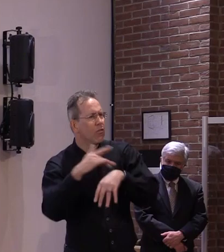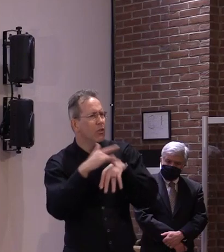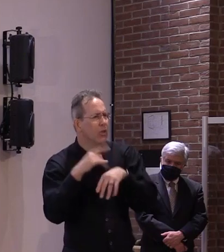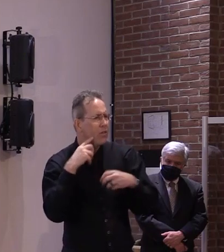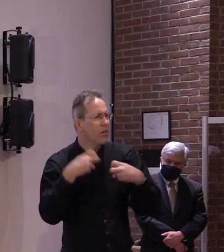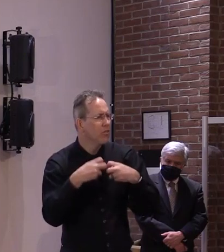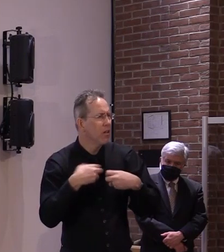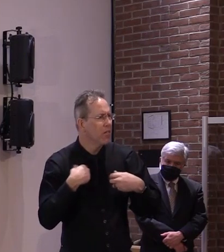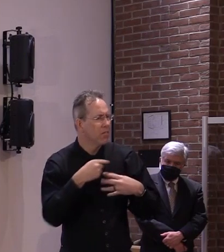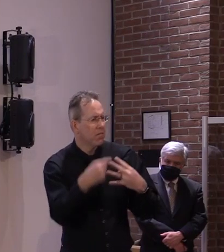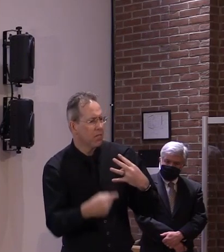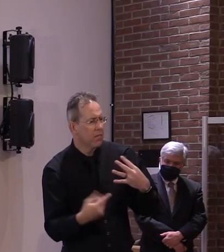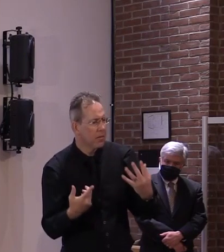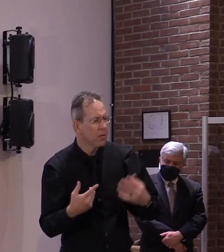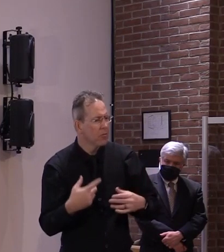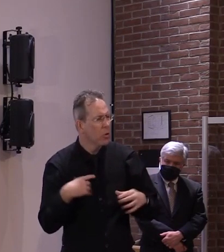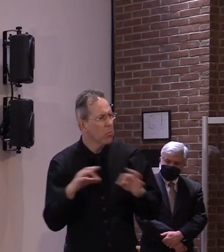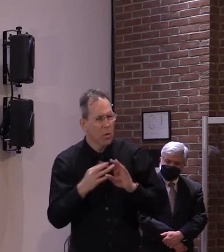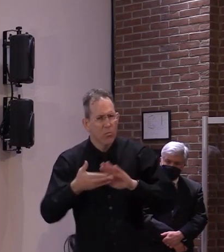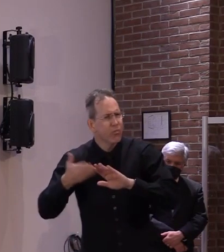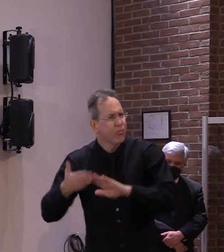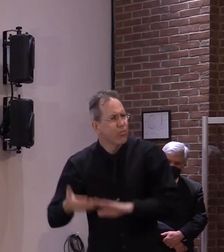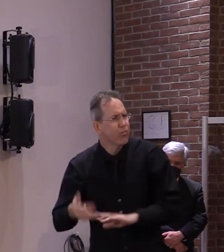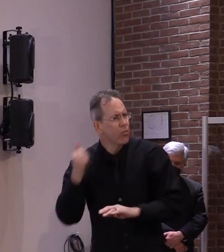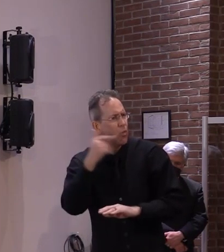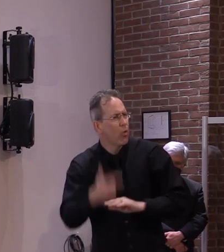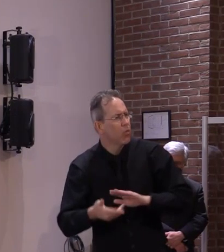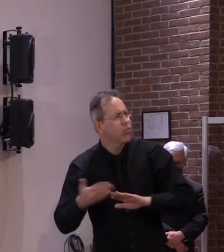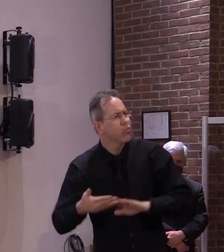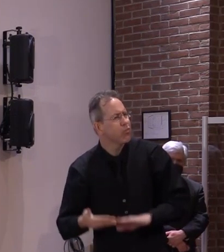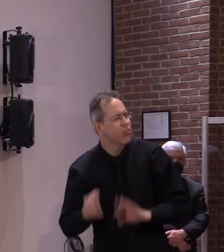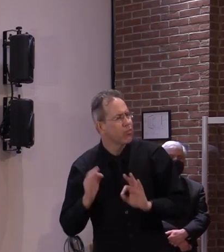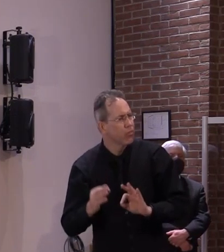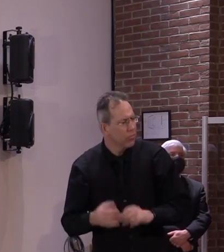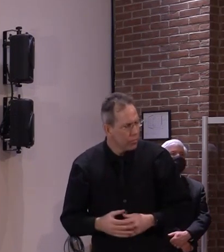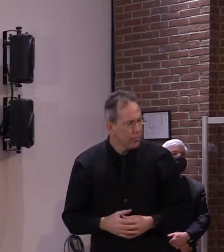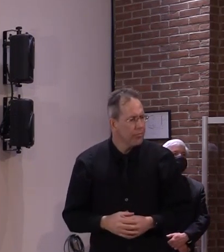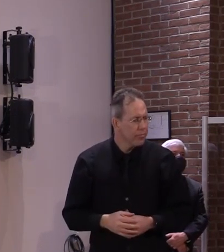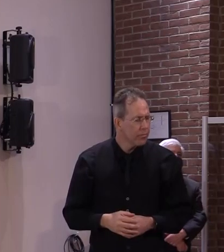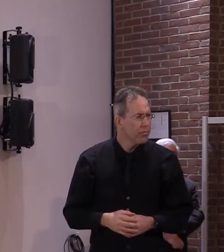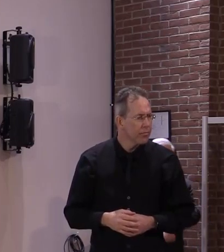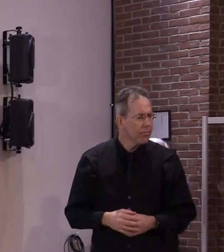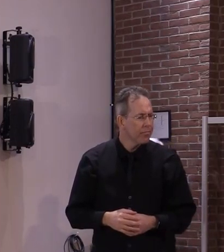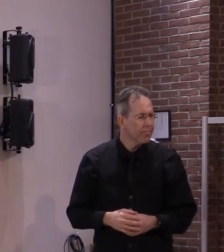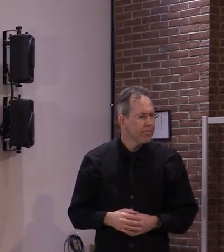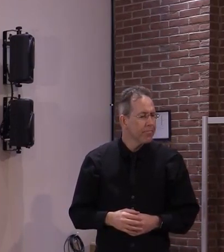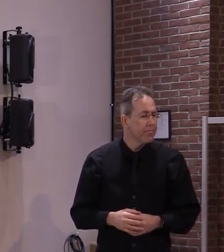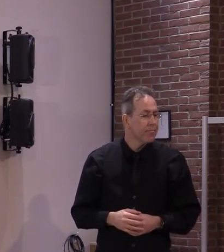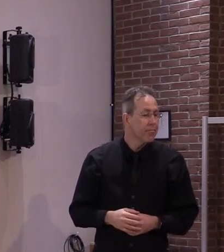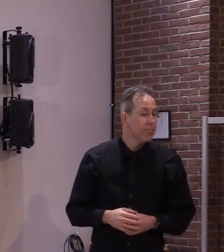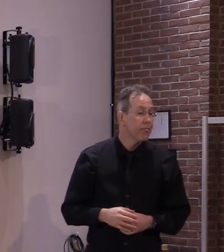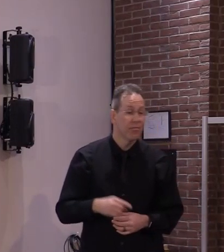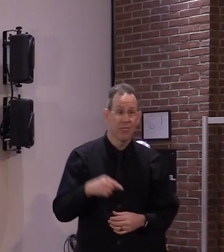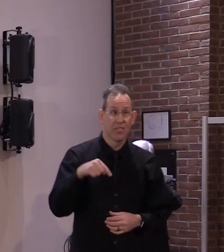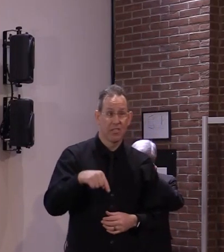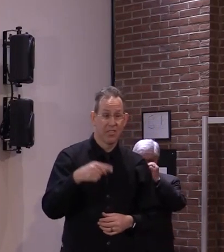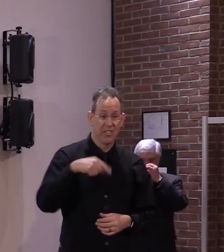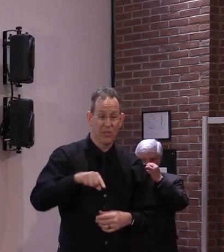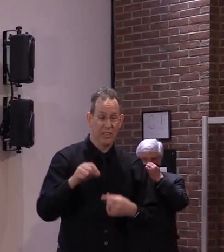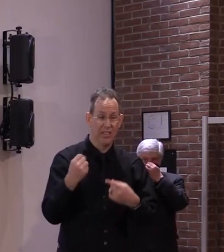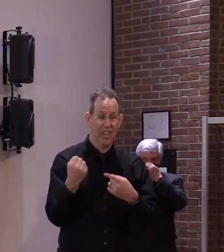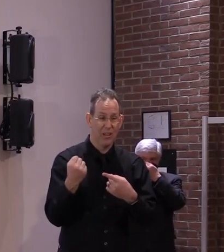Thank you. Also, next Saturday will be the second anniversary of Chinese Consul General Fang Ping's visit with you and other